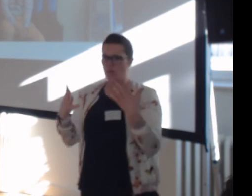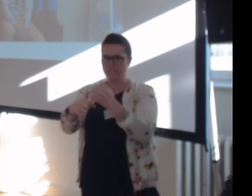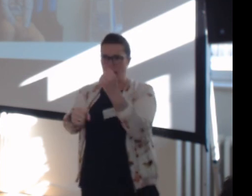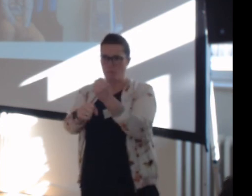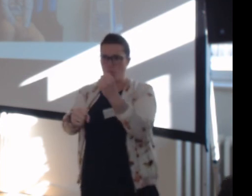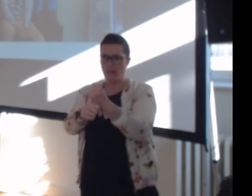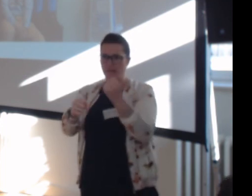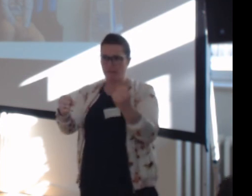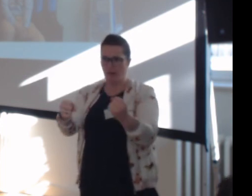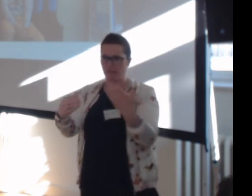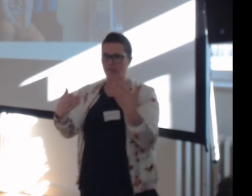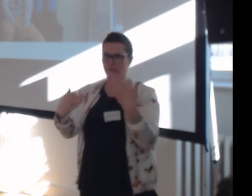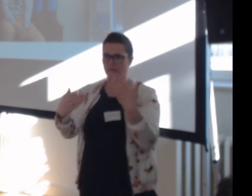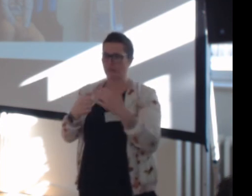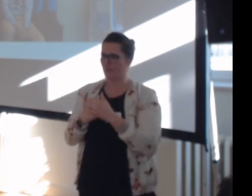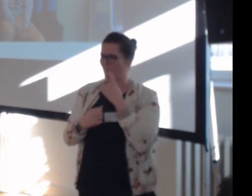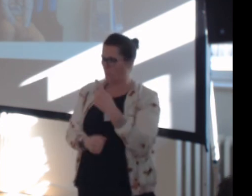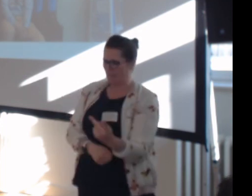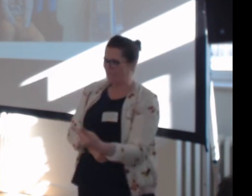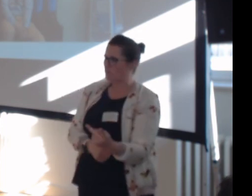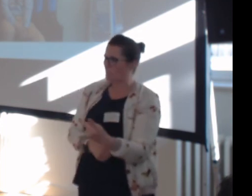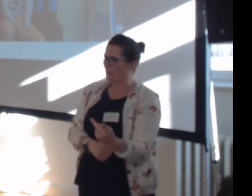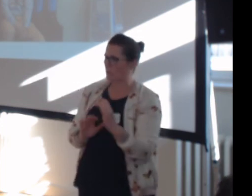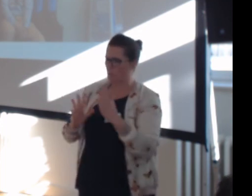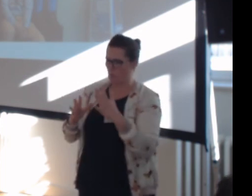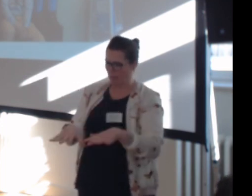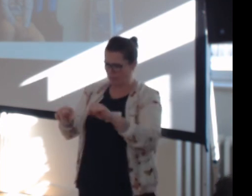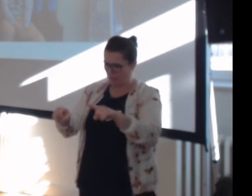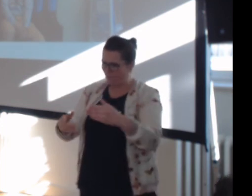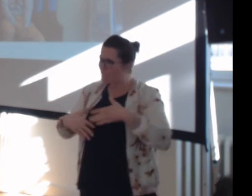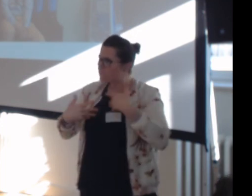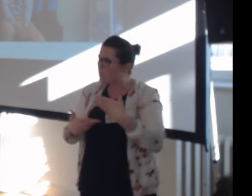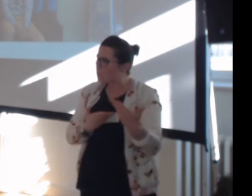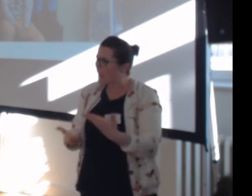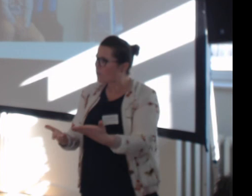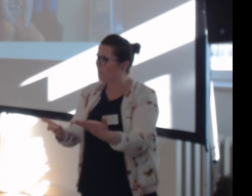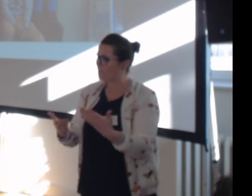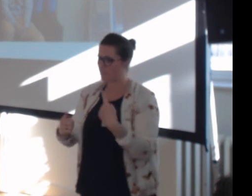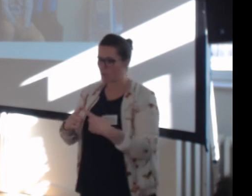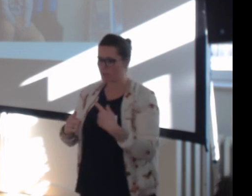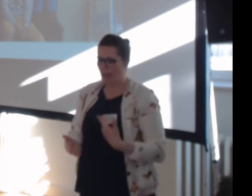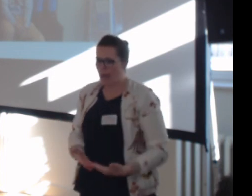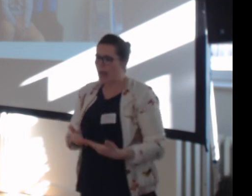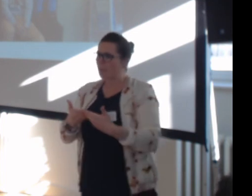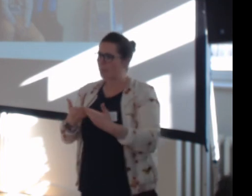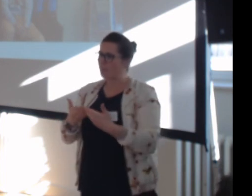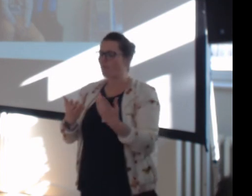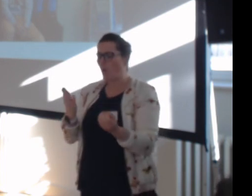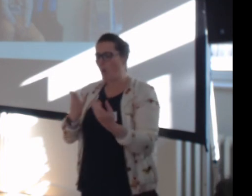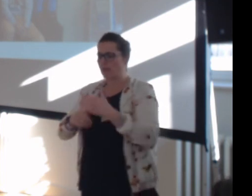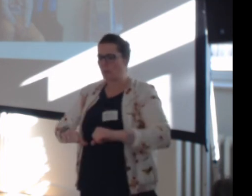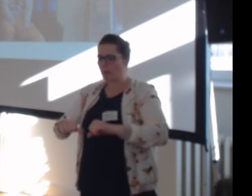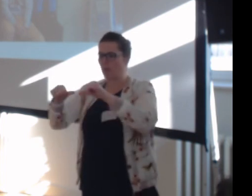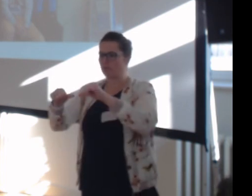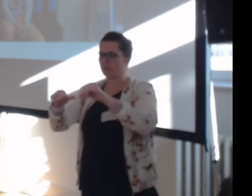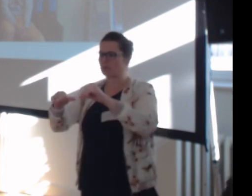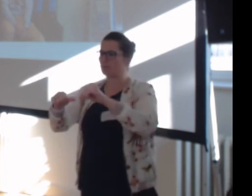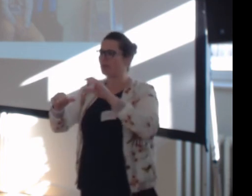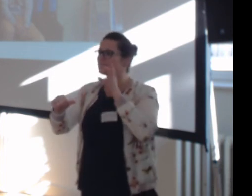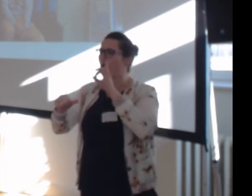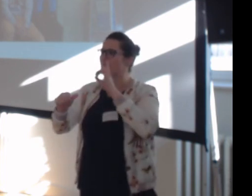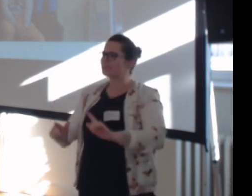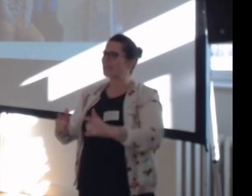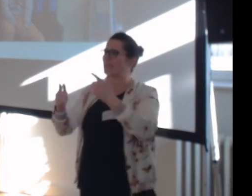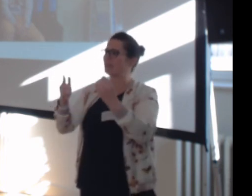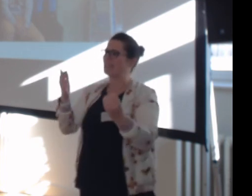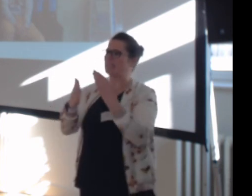collaborate to take care of Rafiq and Issam? To make them feel welcome and help them to build or rebuild a nice daily life in